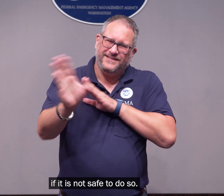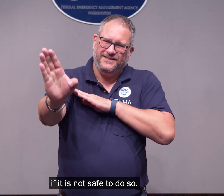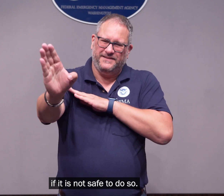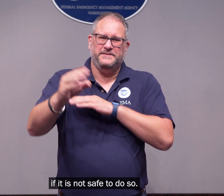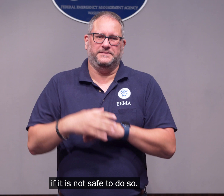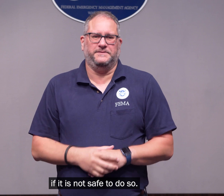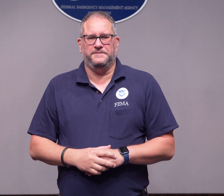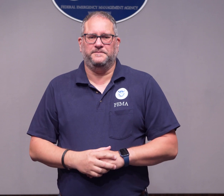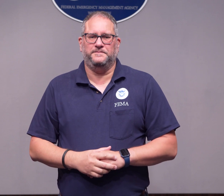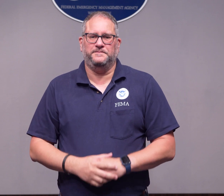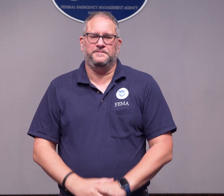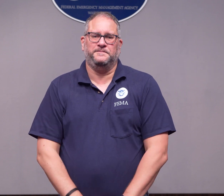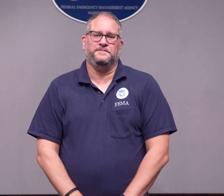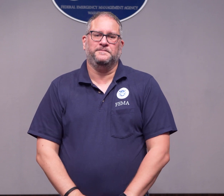so.